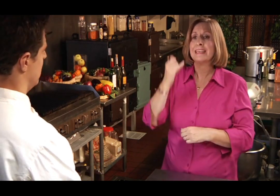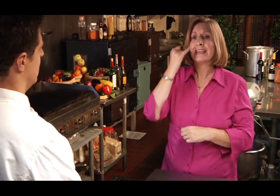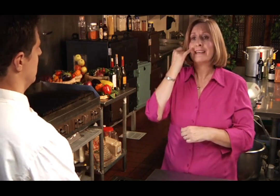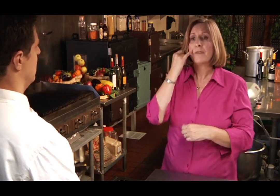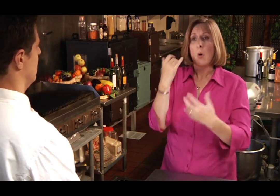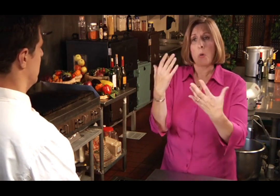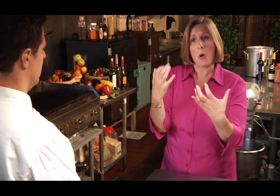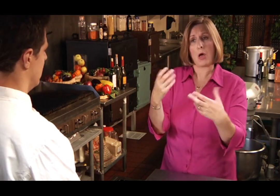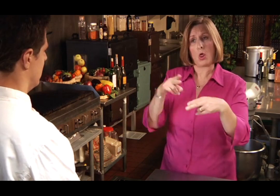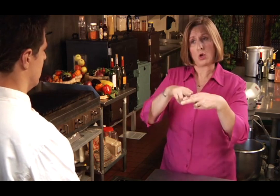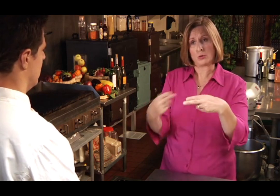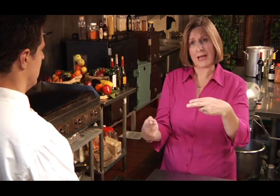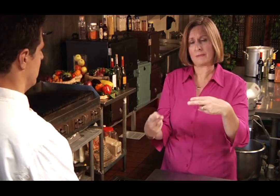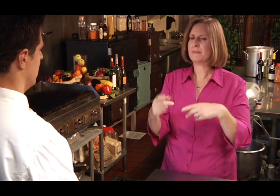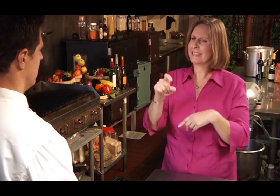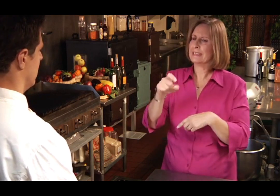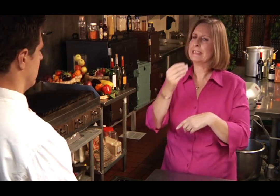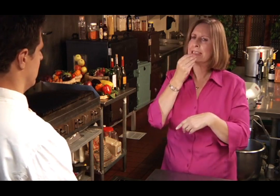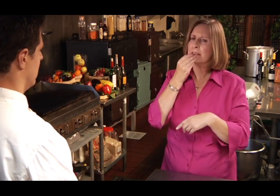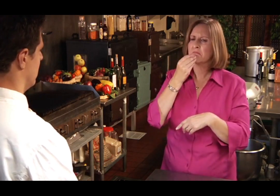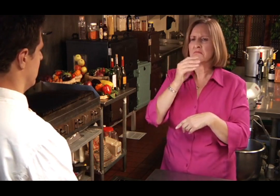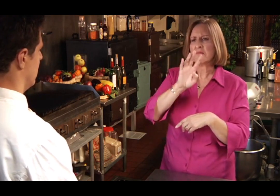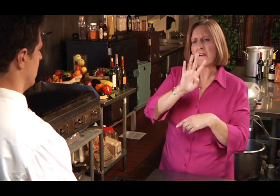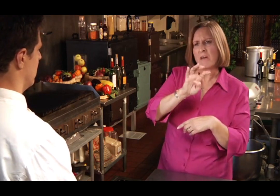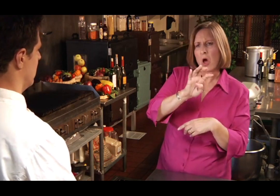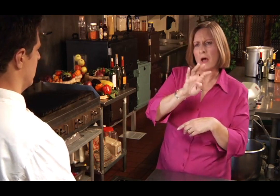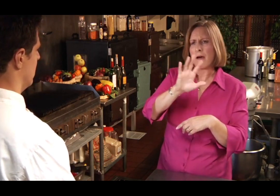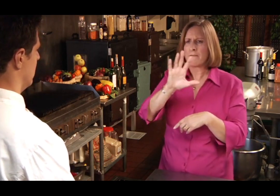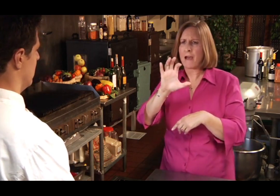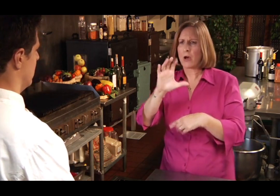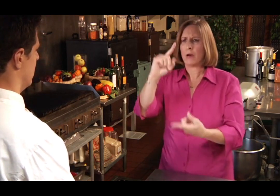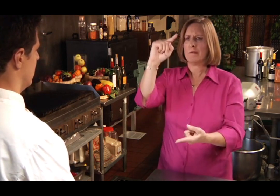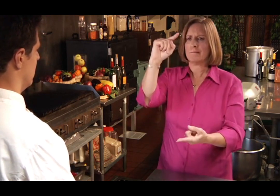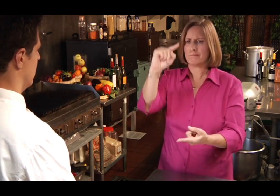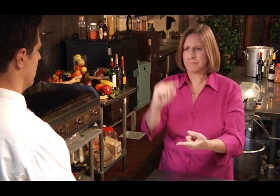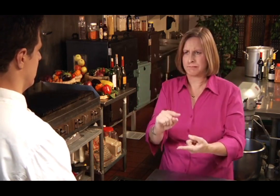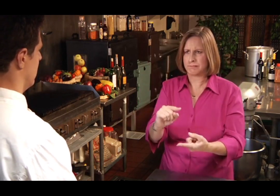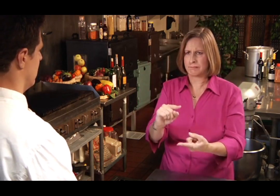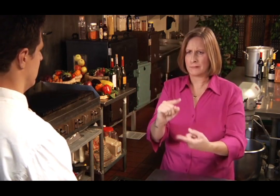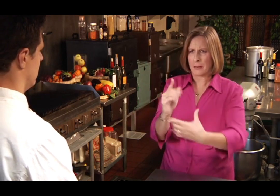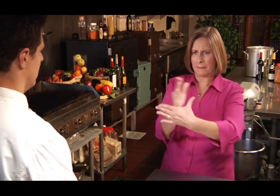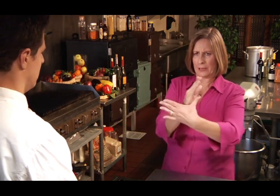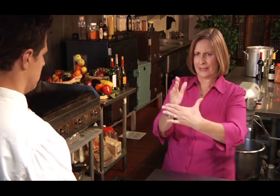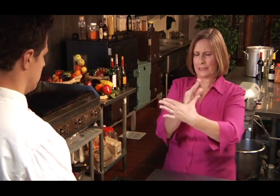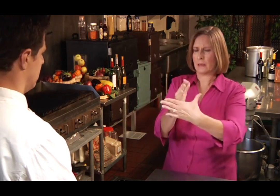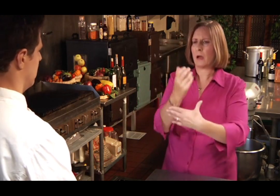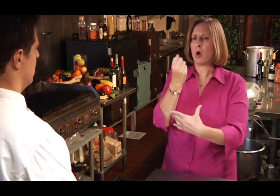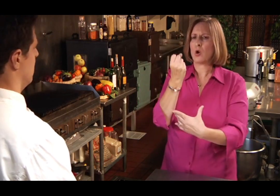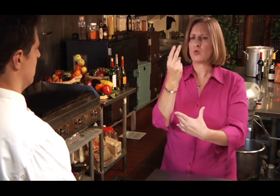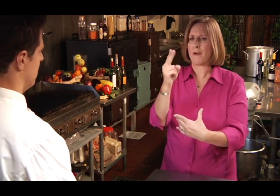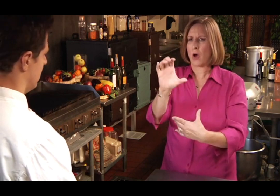In order to lose weight, she needs to eat 400 to 500 fewer calories, or between 1,200